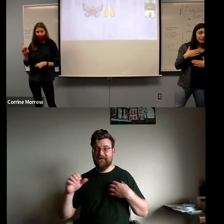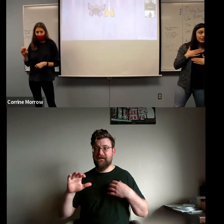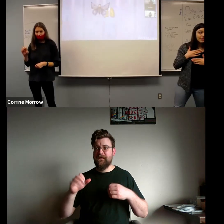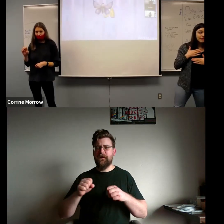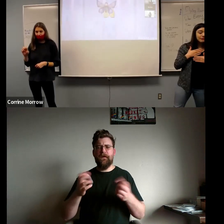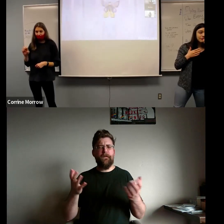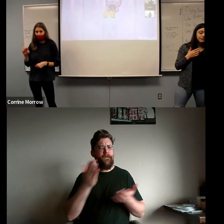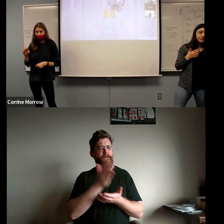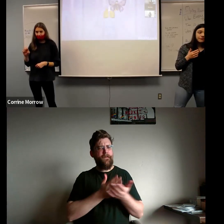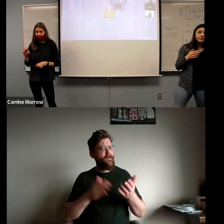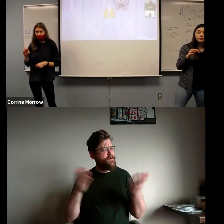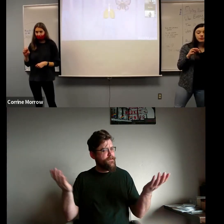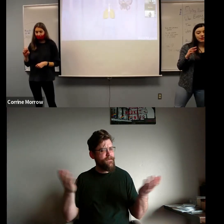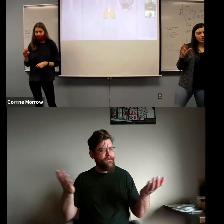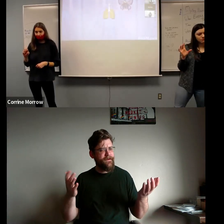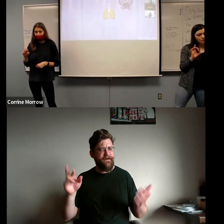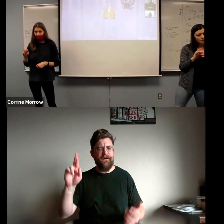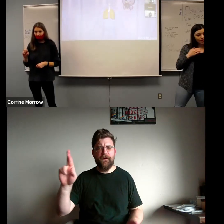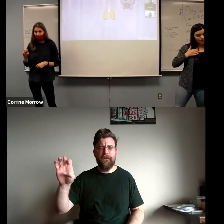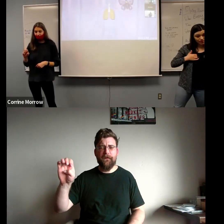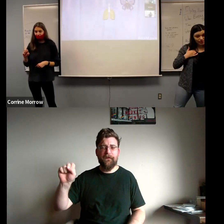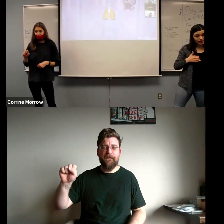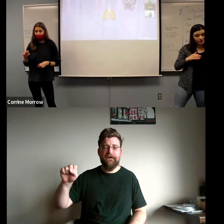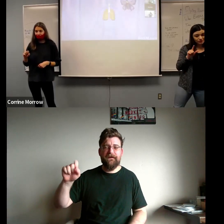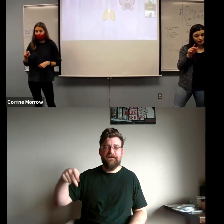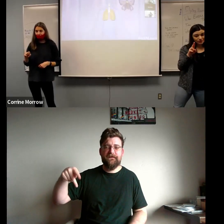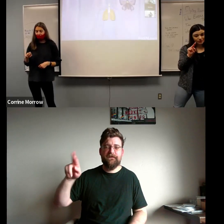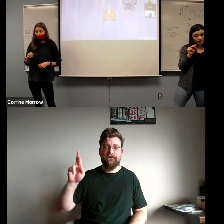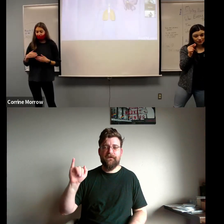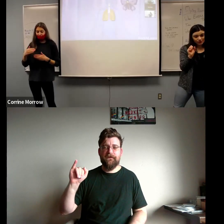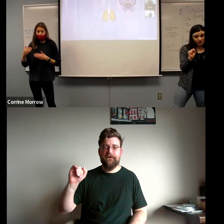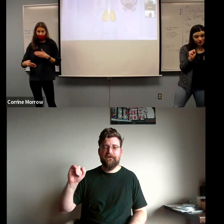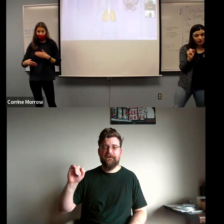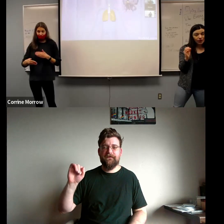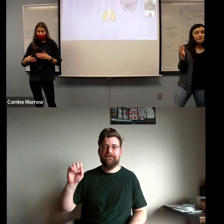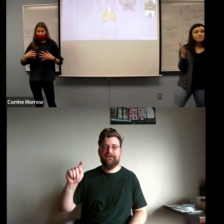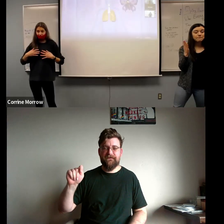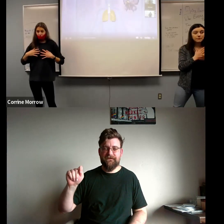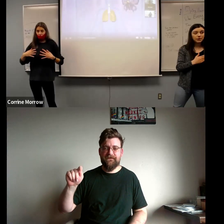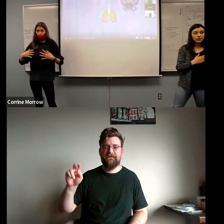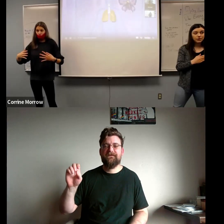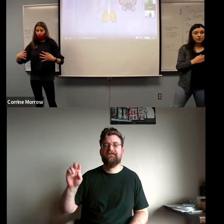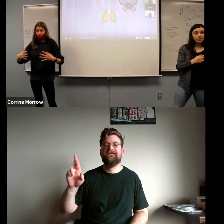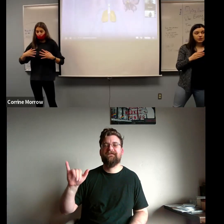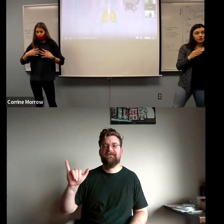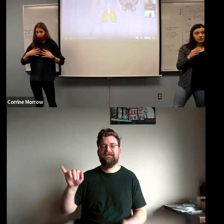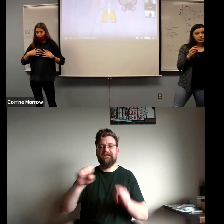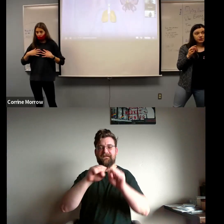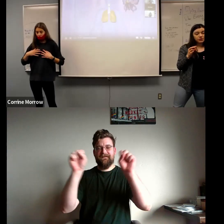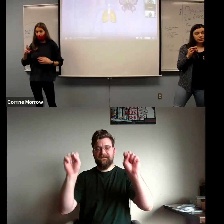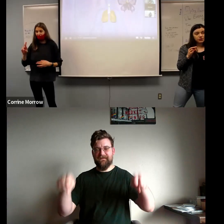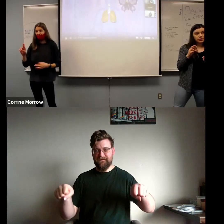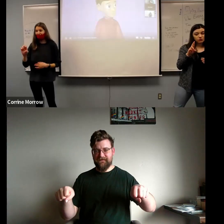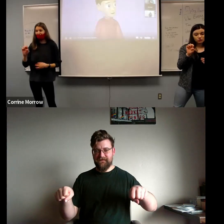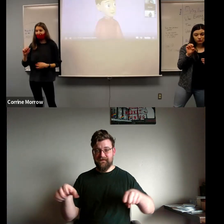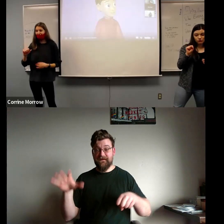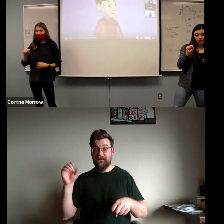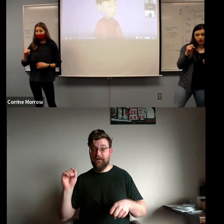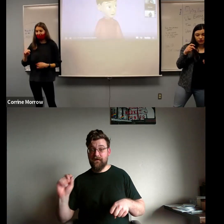The respiratory system allows oxygen into the blood and lets carbon dioxide leave the blood. That sounds